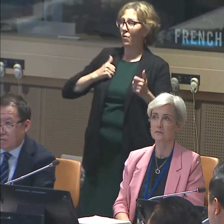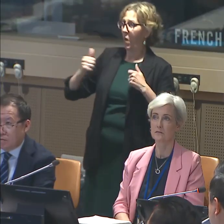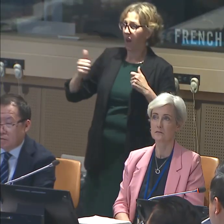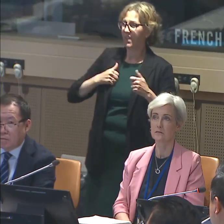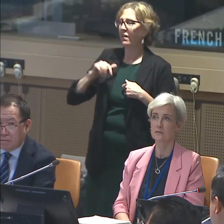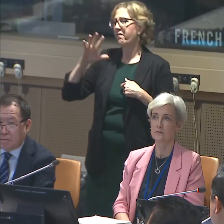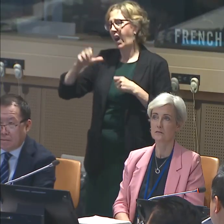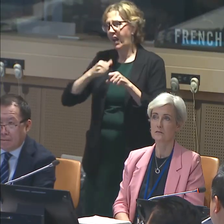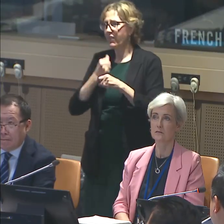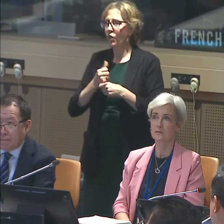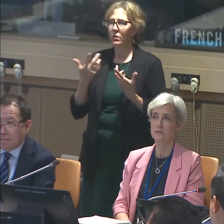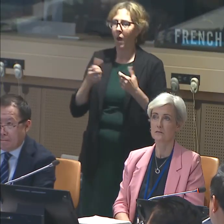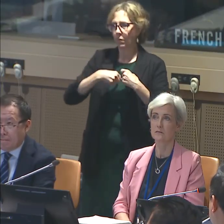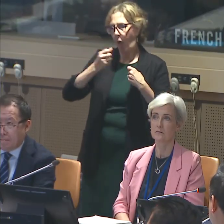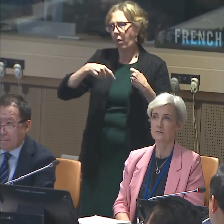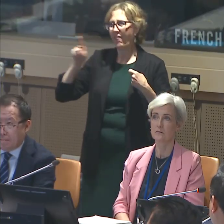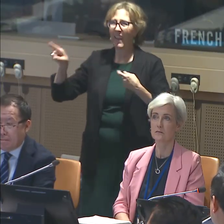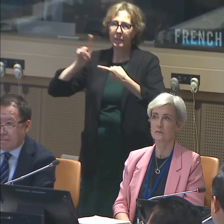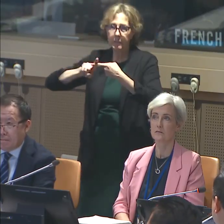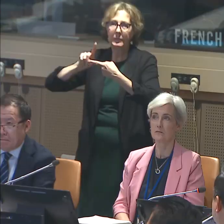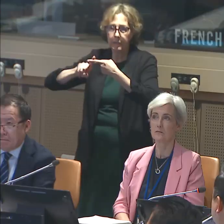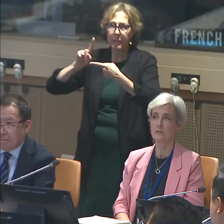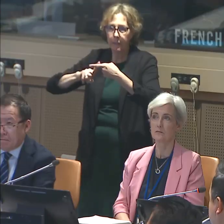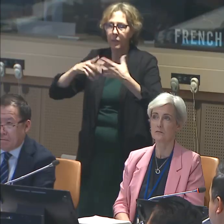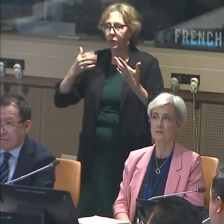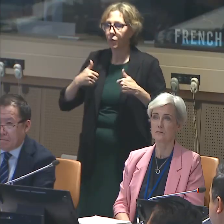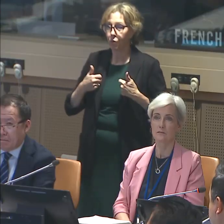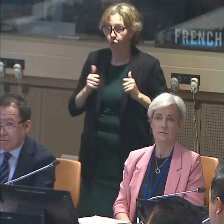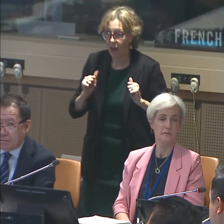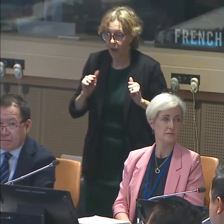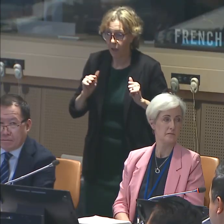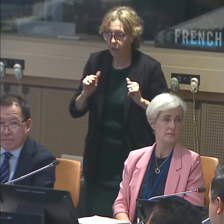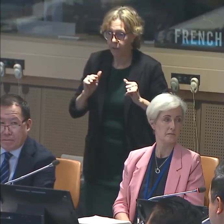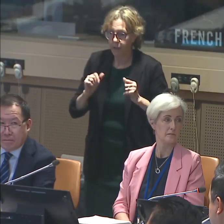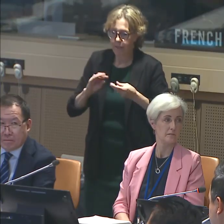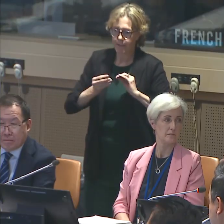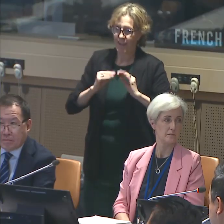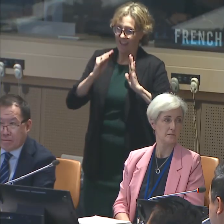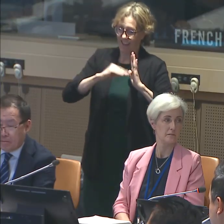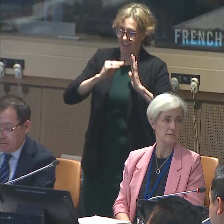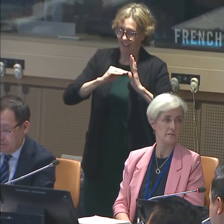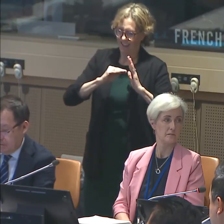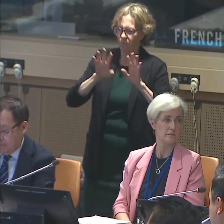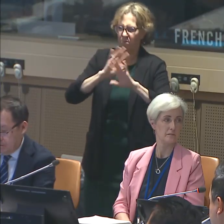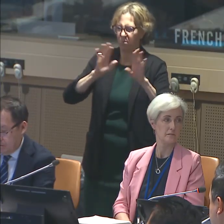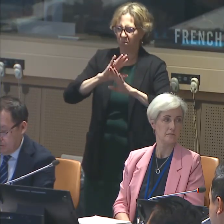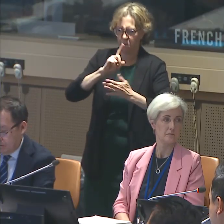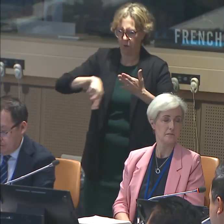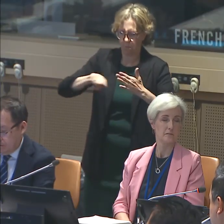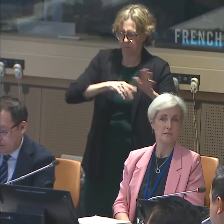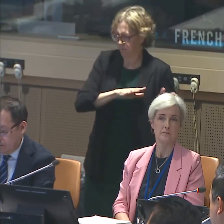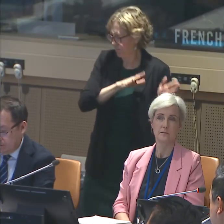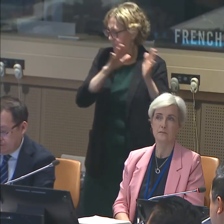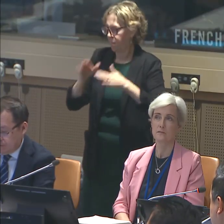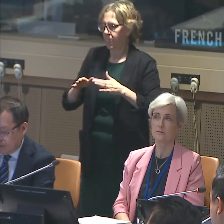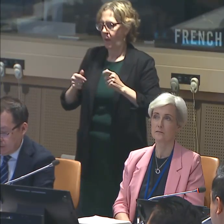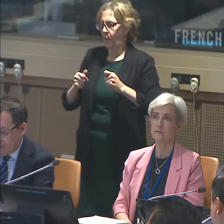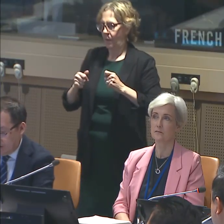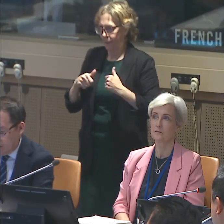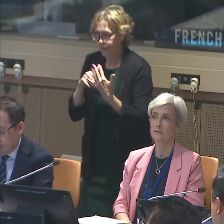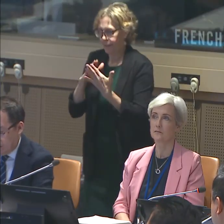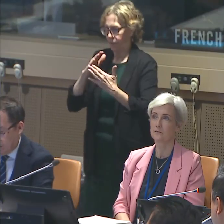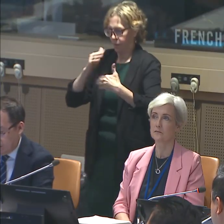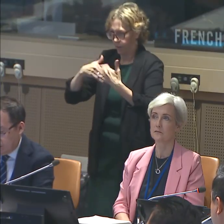needs to be solved. You start, you try, you realize things, and you change. So that's really one of the